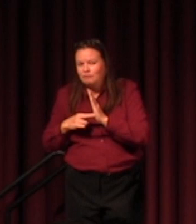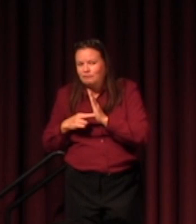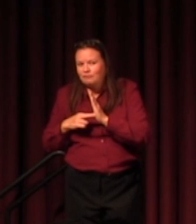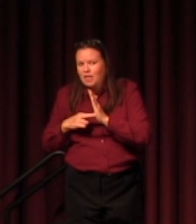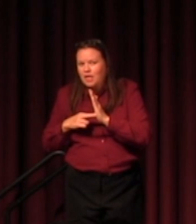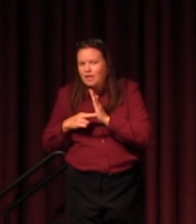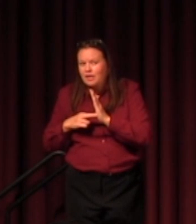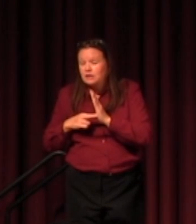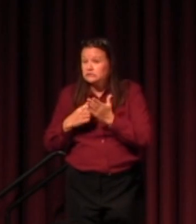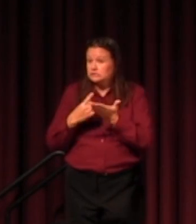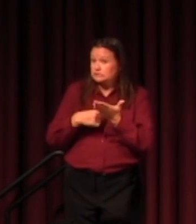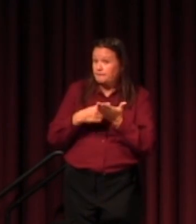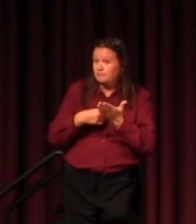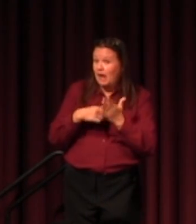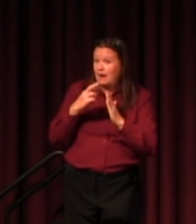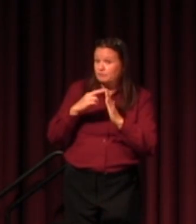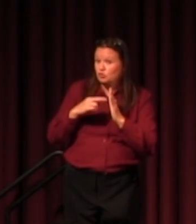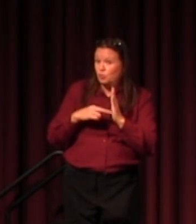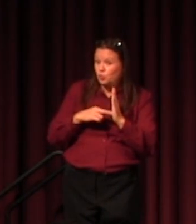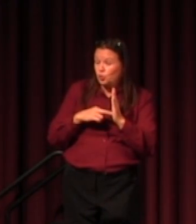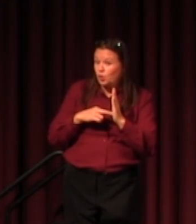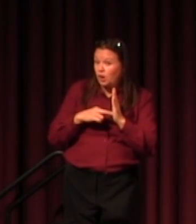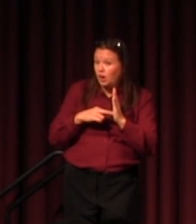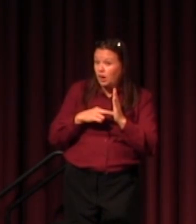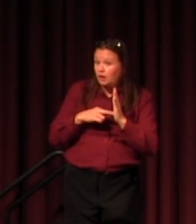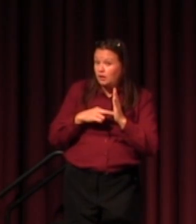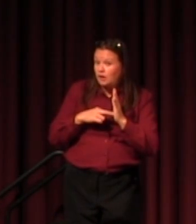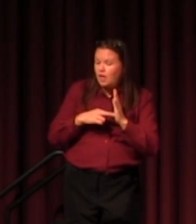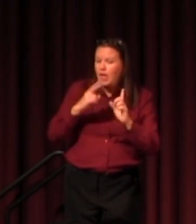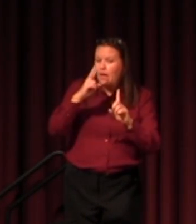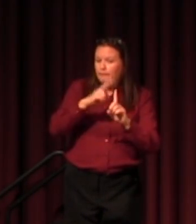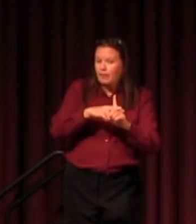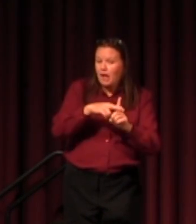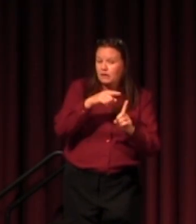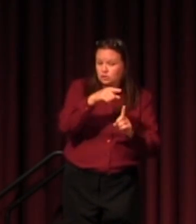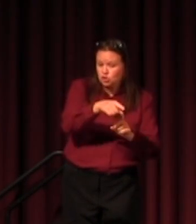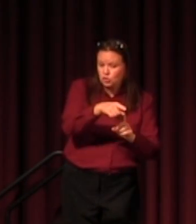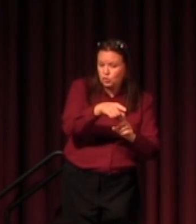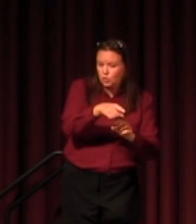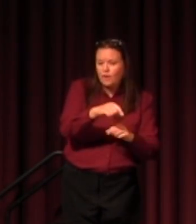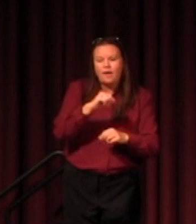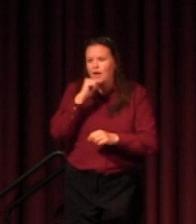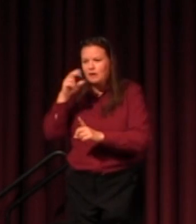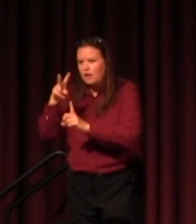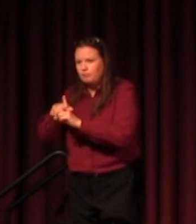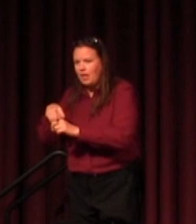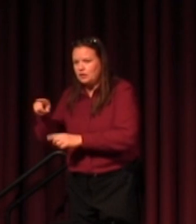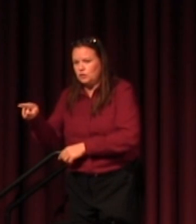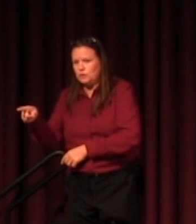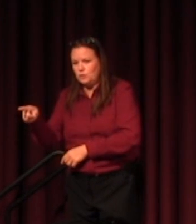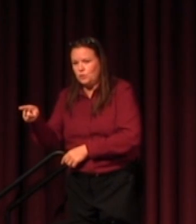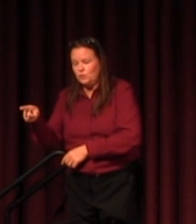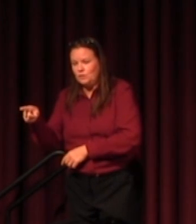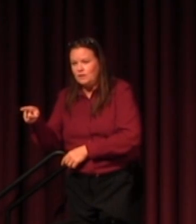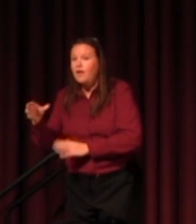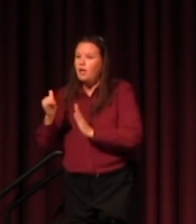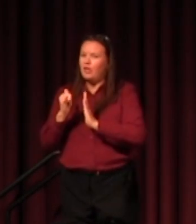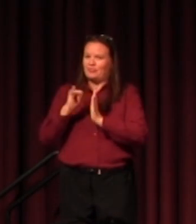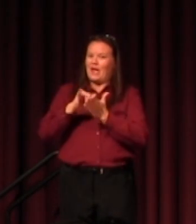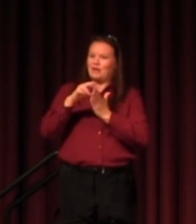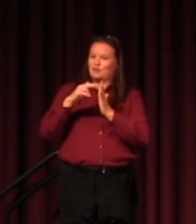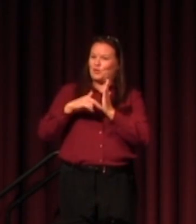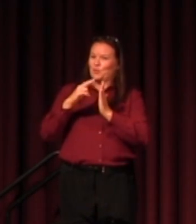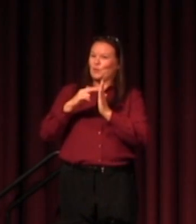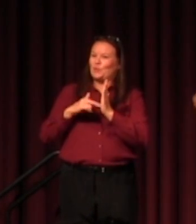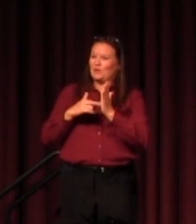Sometimes the rule is being enforced differently on different people. That is the rule. The rule is we enforce the